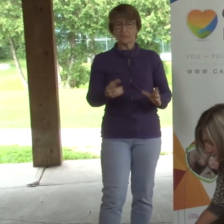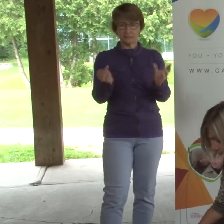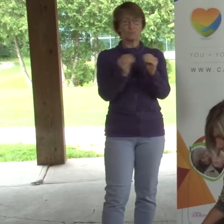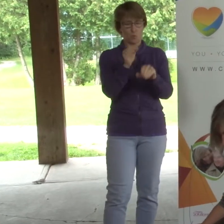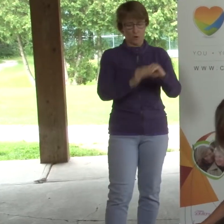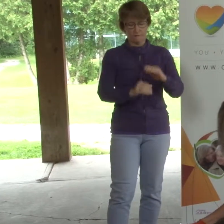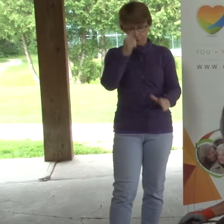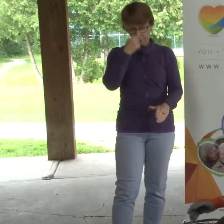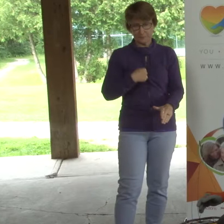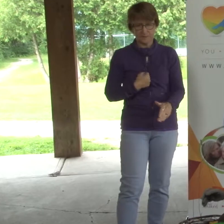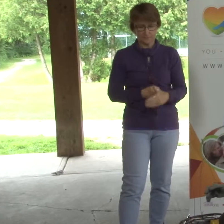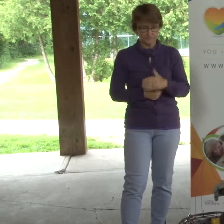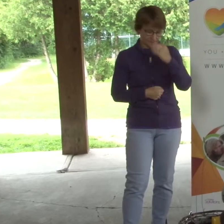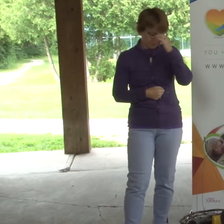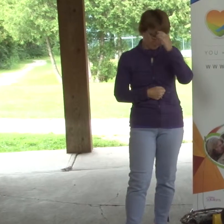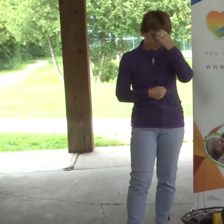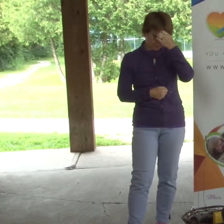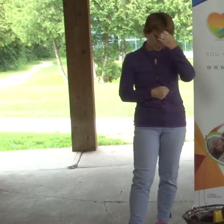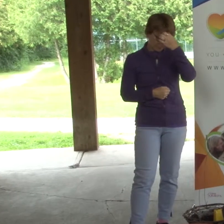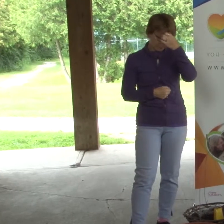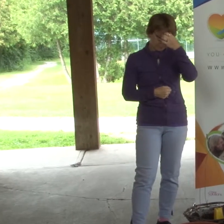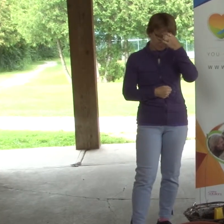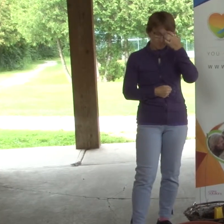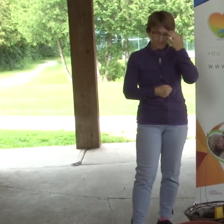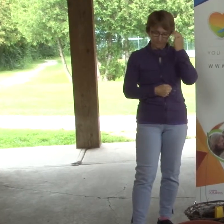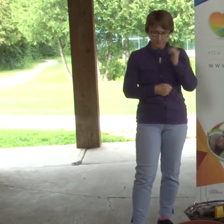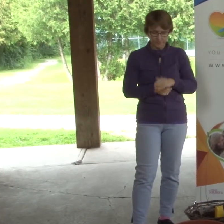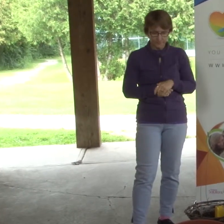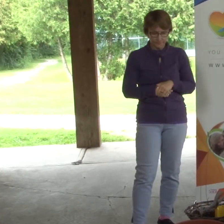comfortable. And I'll just move this out of the way.